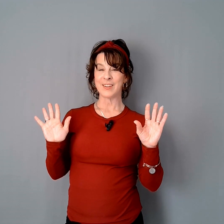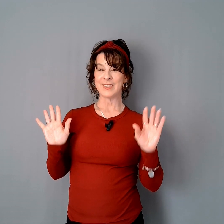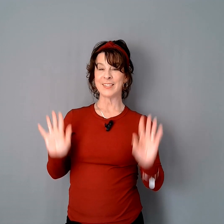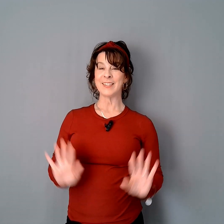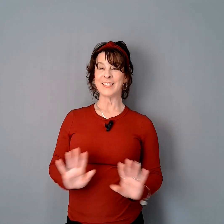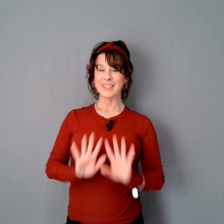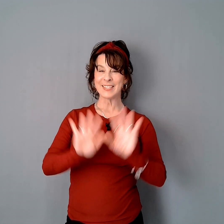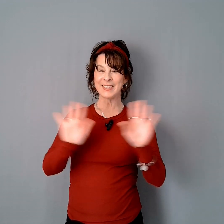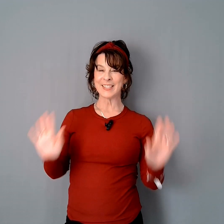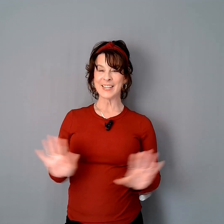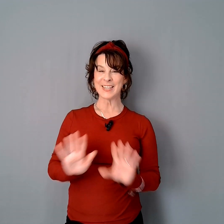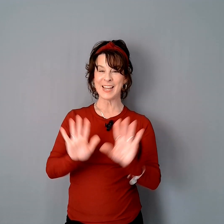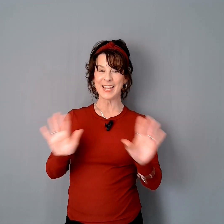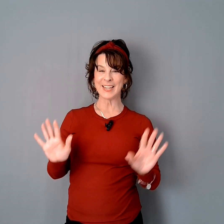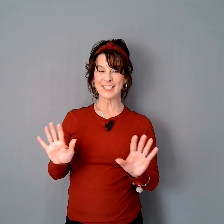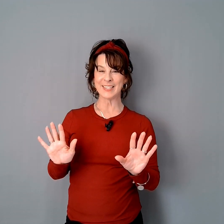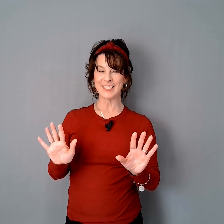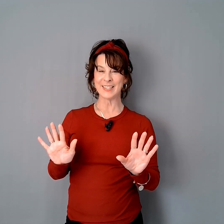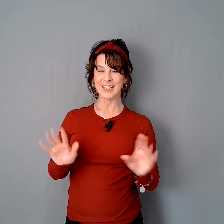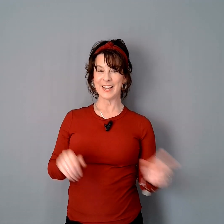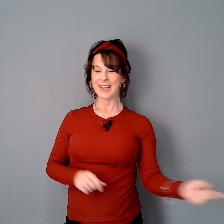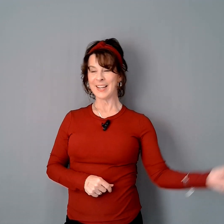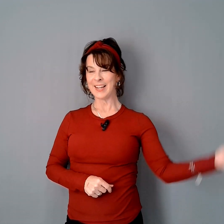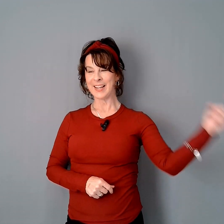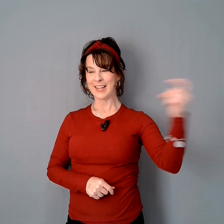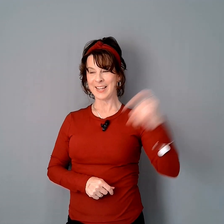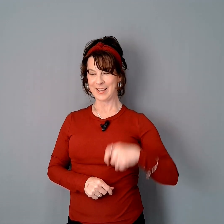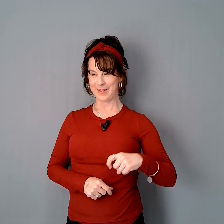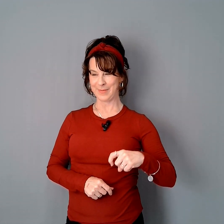'Cause Sunday's coming.